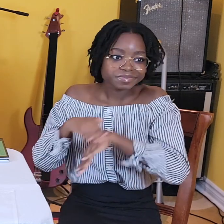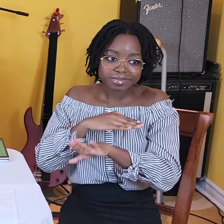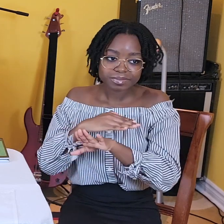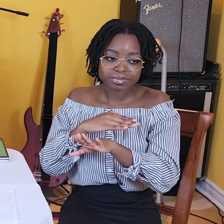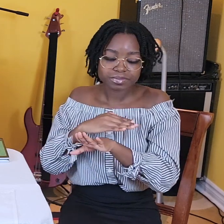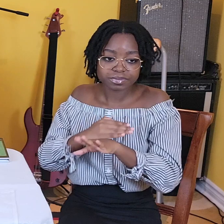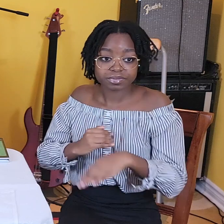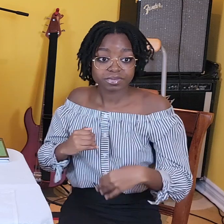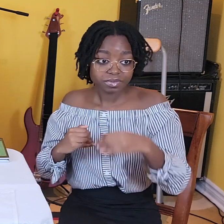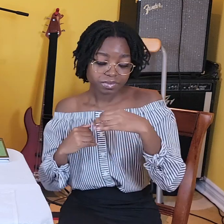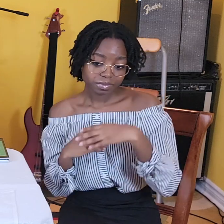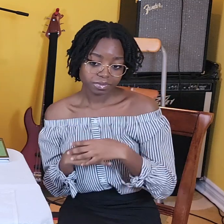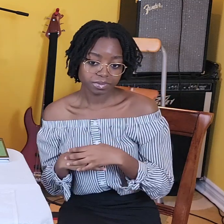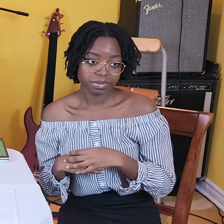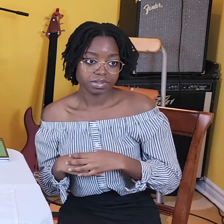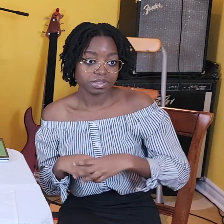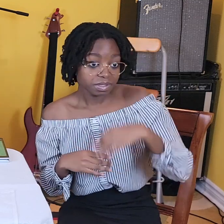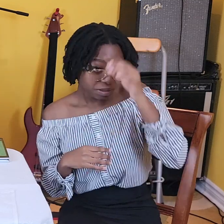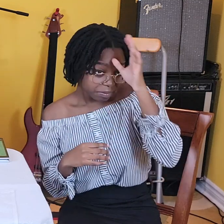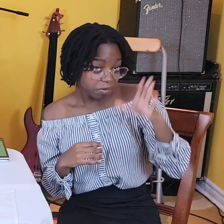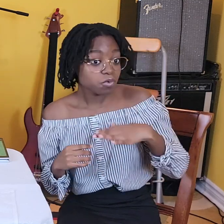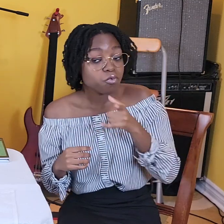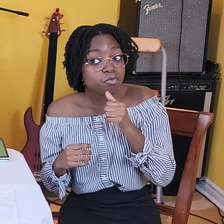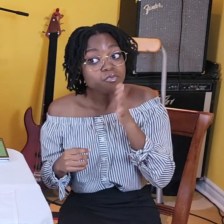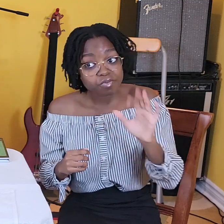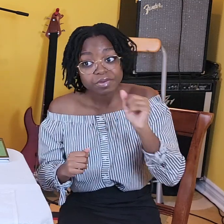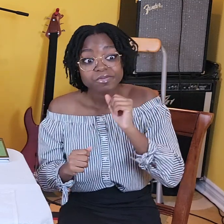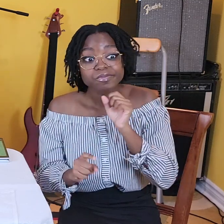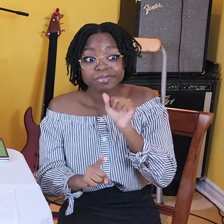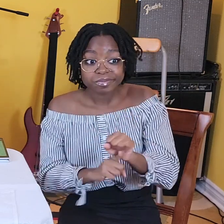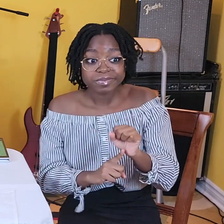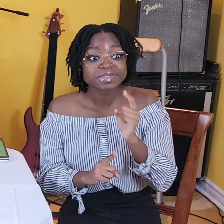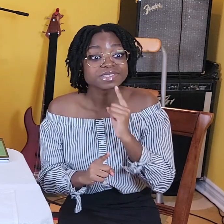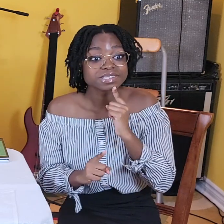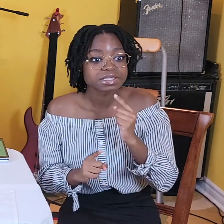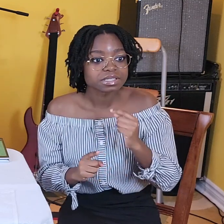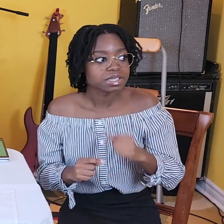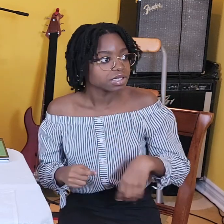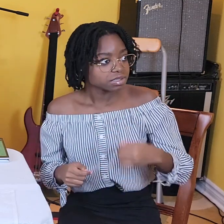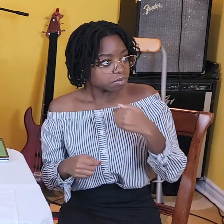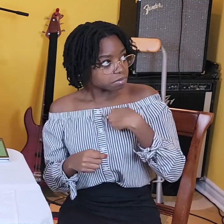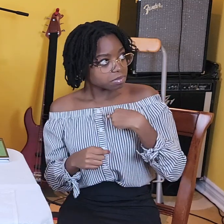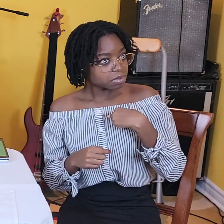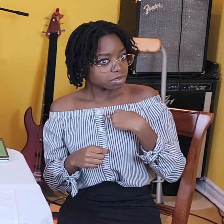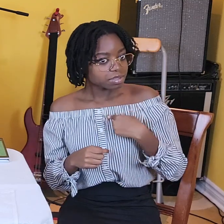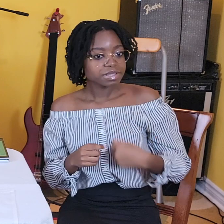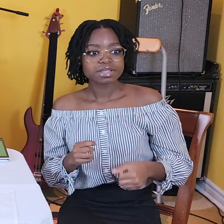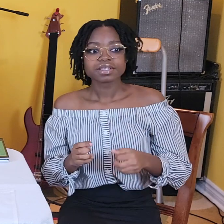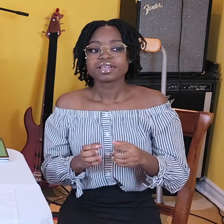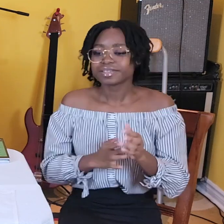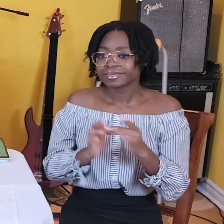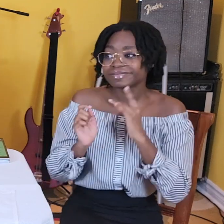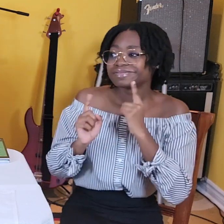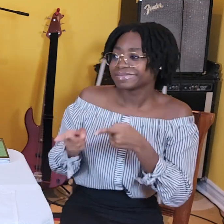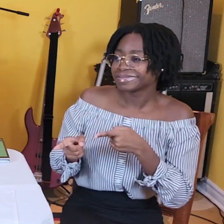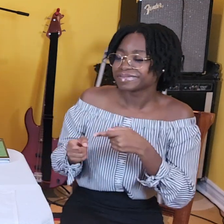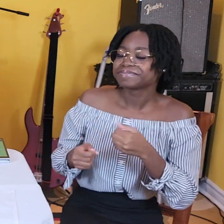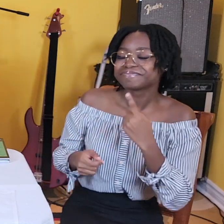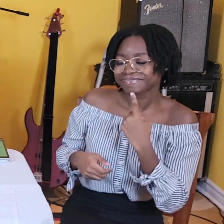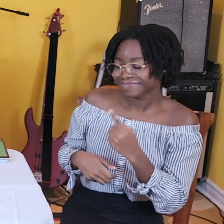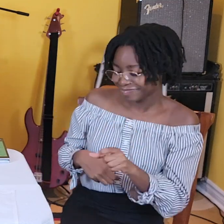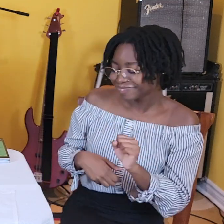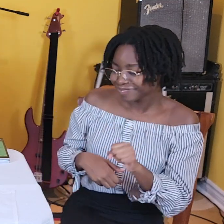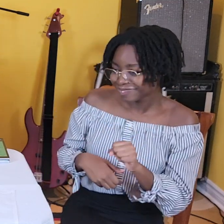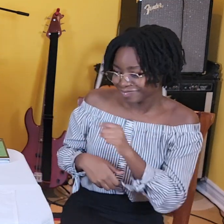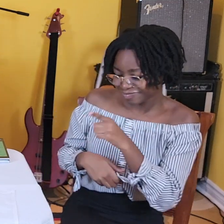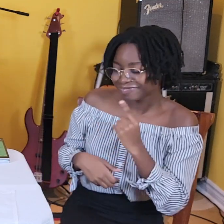said, 'Rabbi, is it I?' He said to him, 'You have said it.'" Praise the Lord. So I